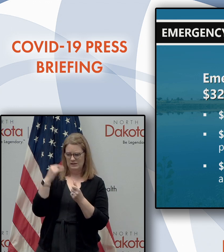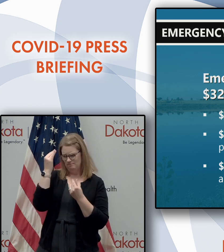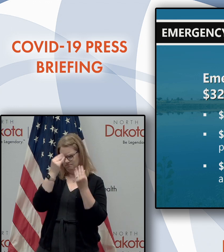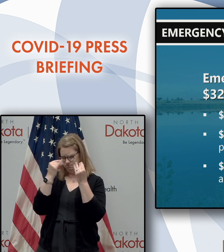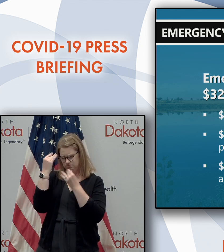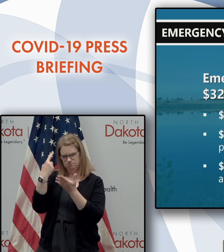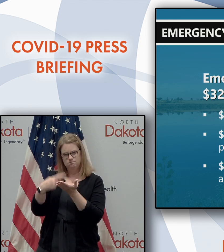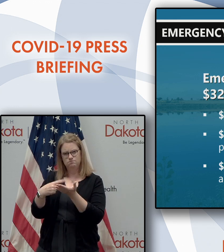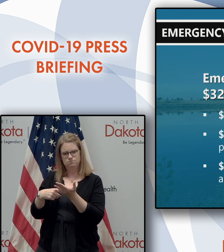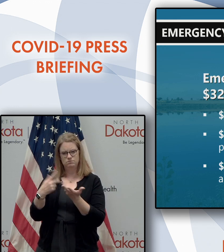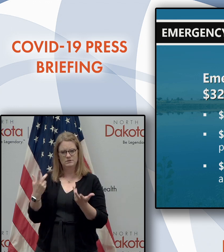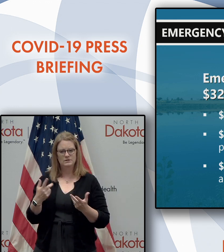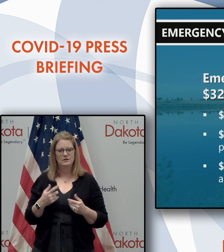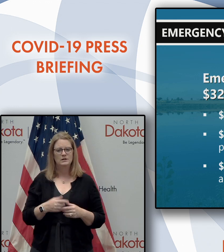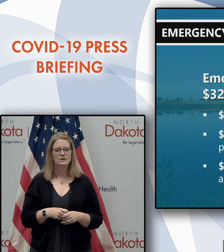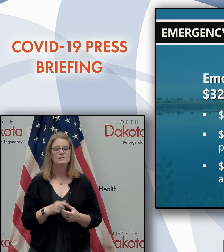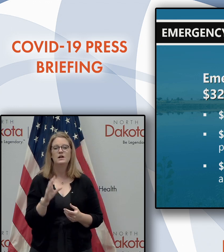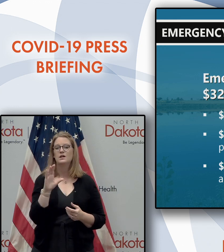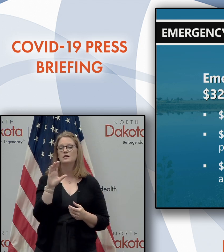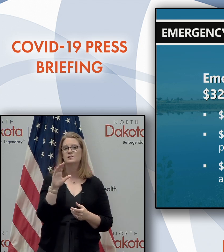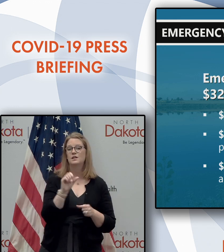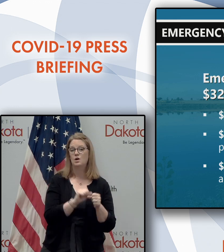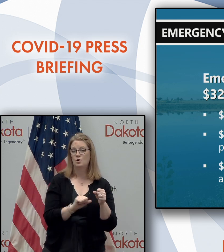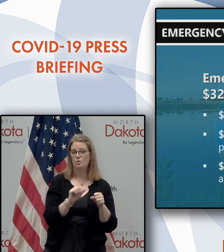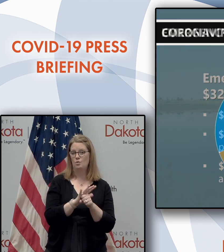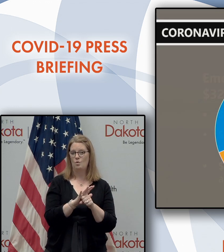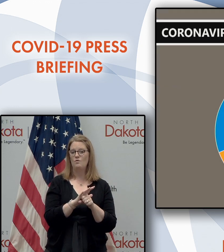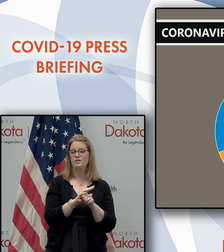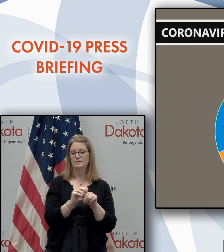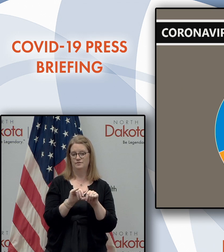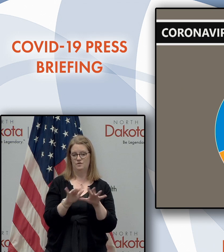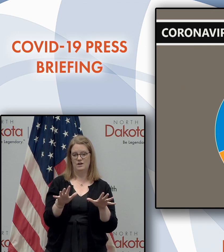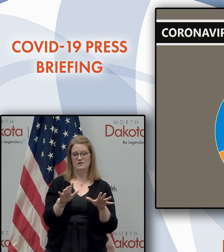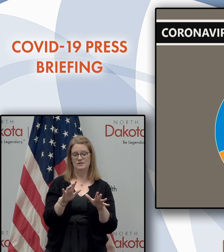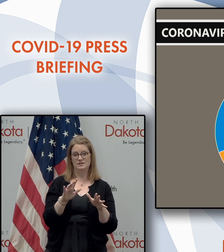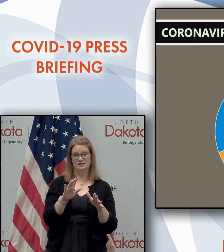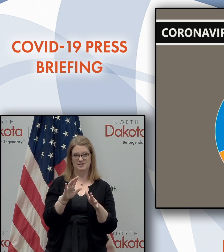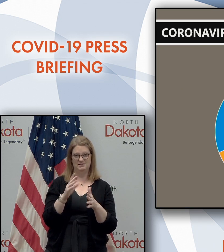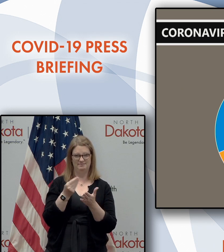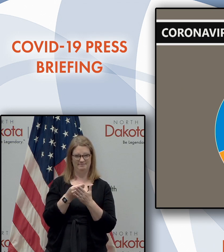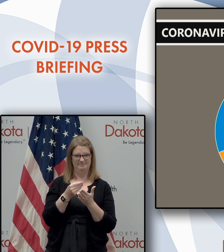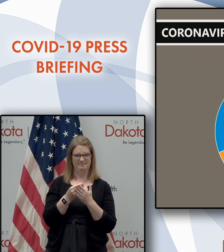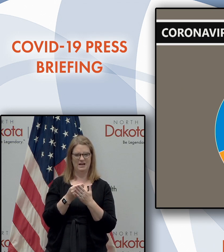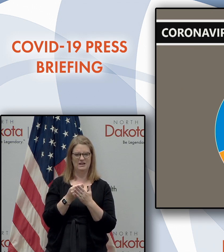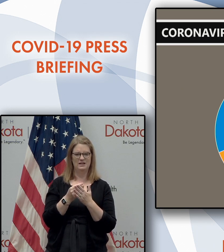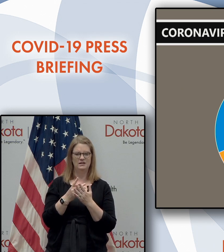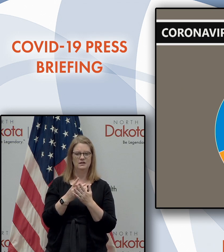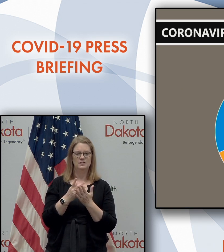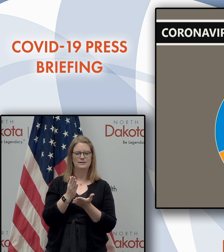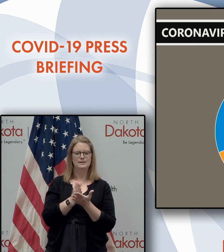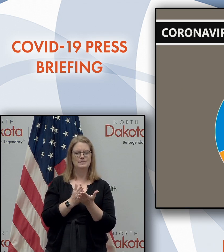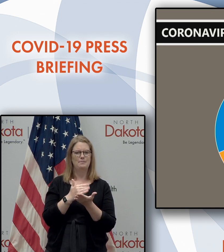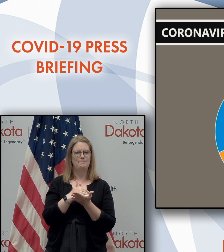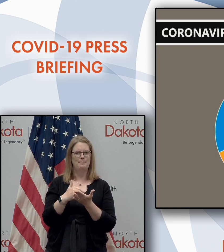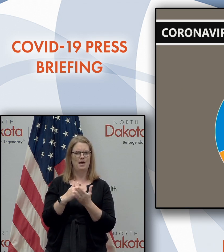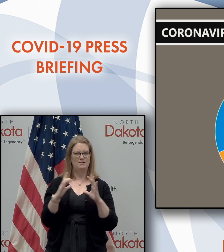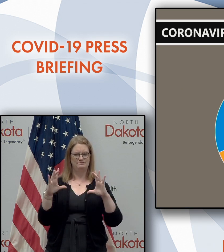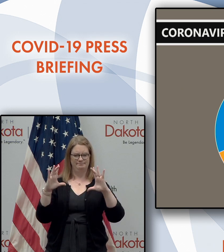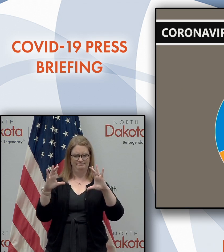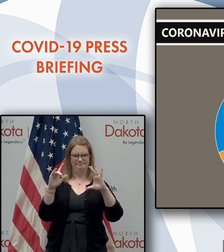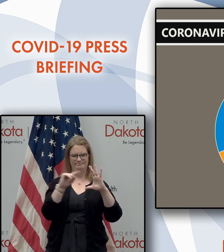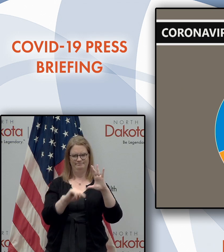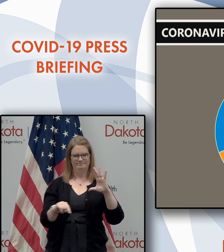When we take a look at the coronavirus relief funds in the form of a pie chart from the beginning with the